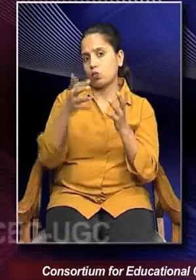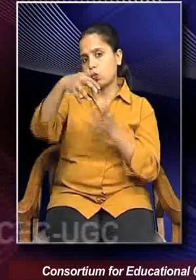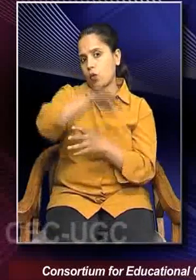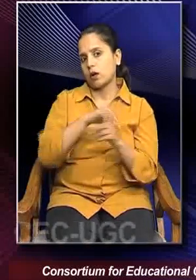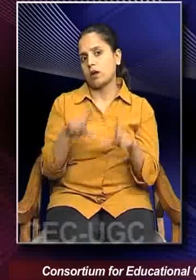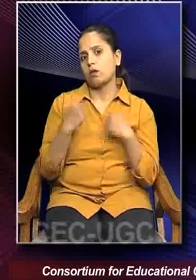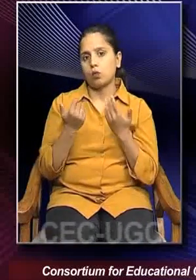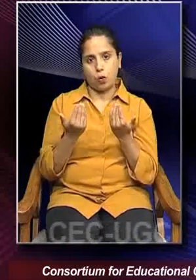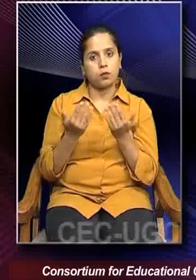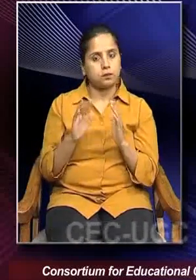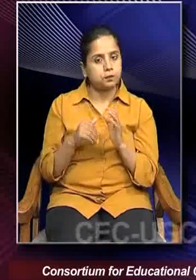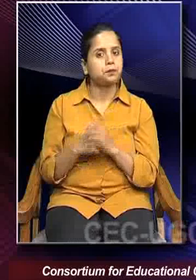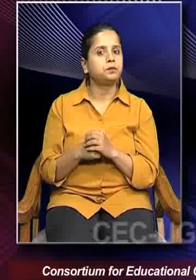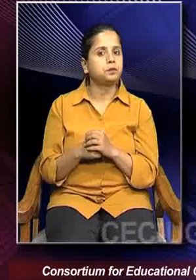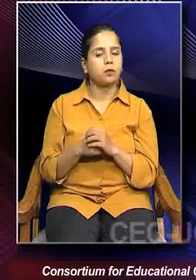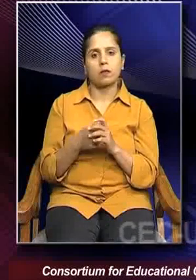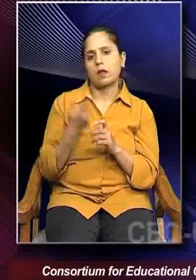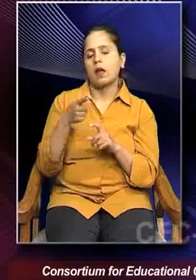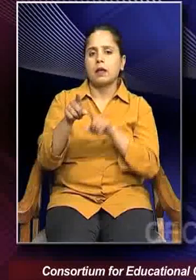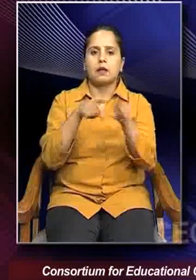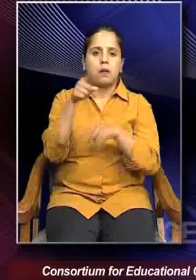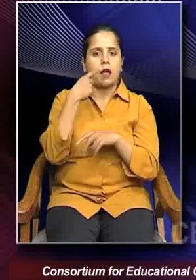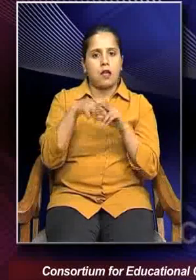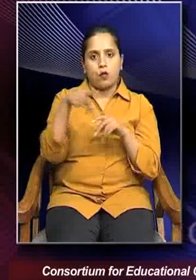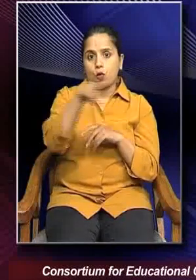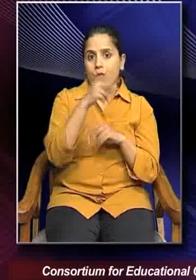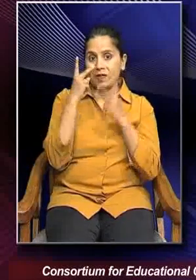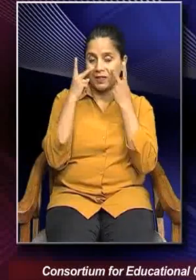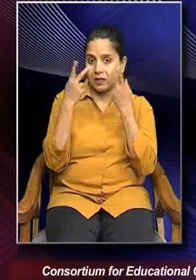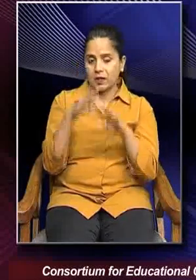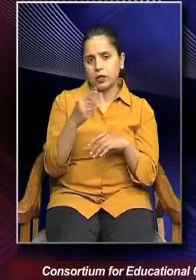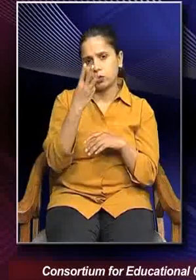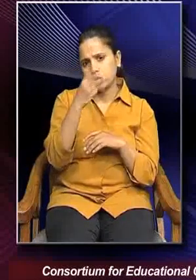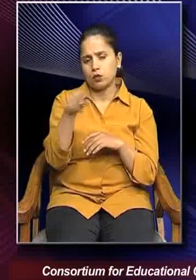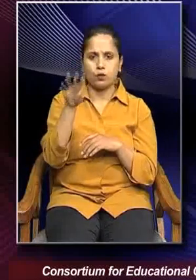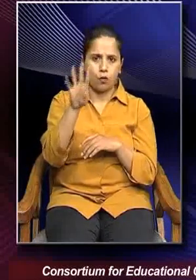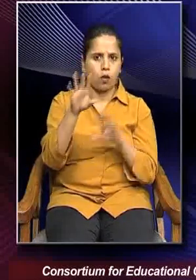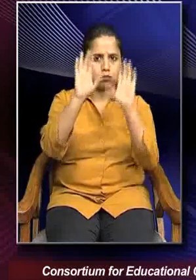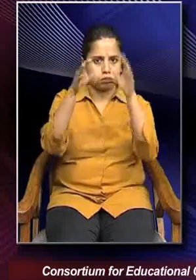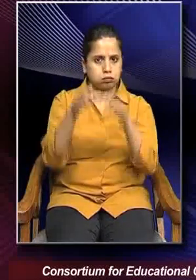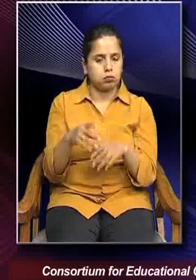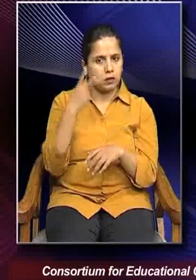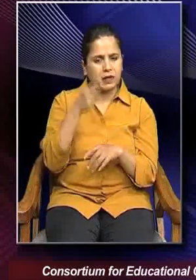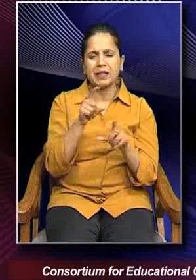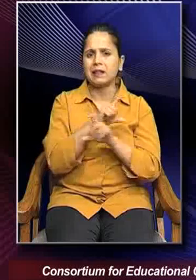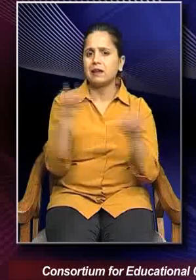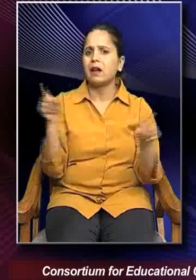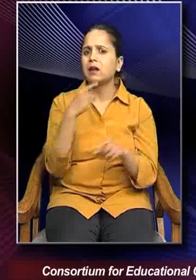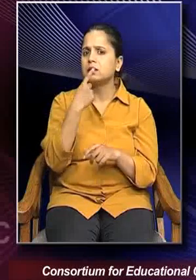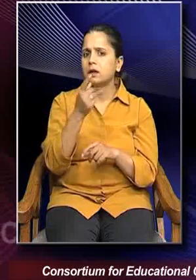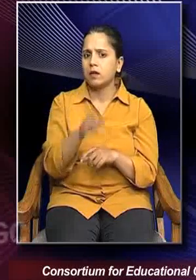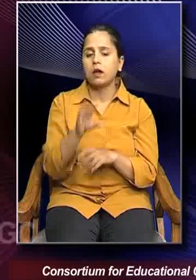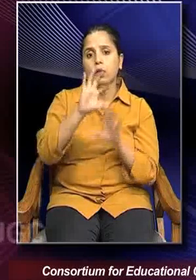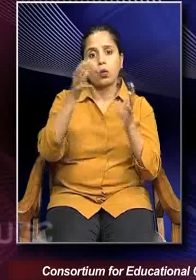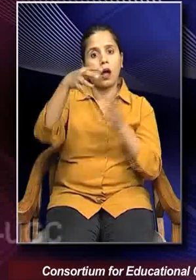countries. So basically if you had looked at these 3 to 4 categorization, it clearly says that countries